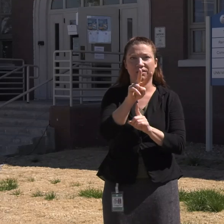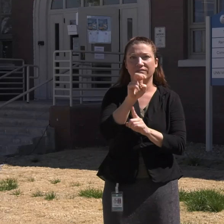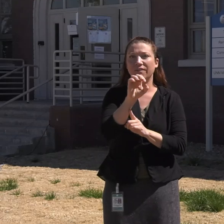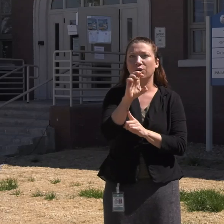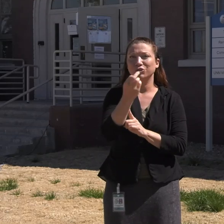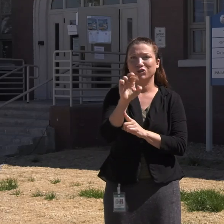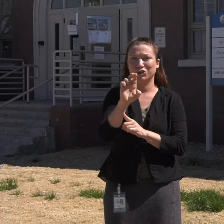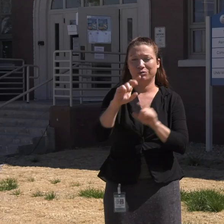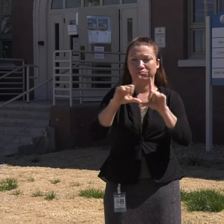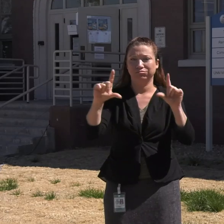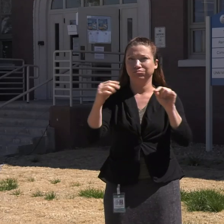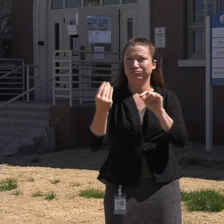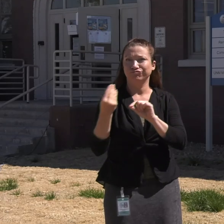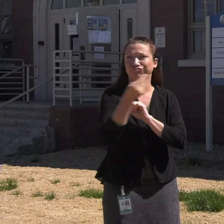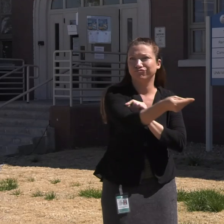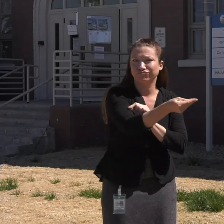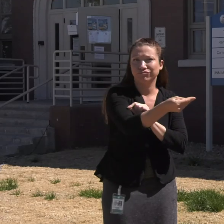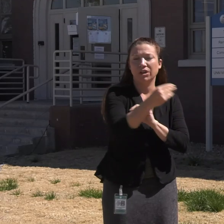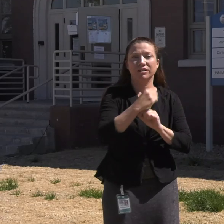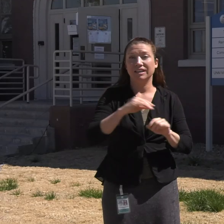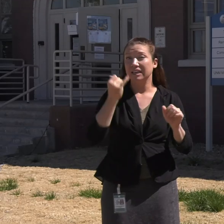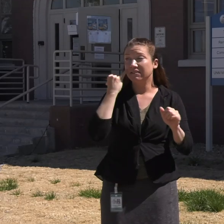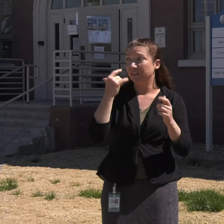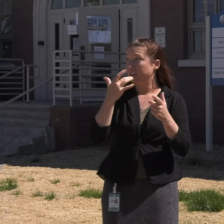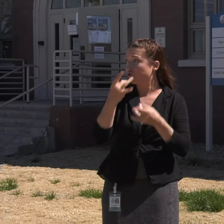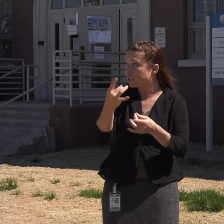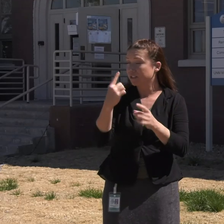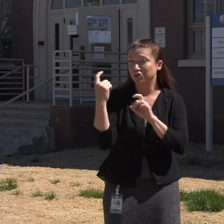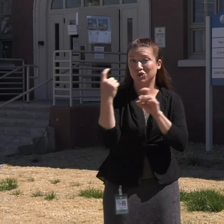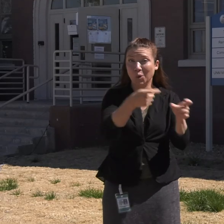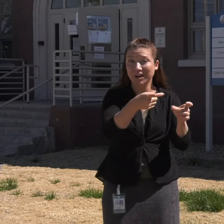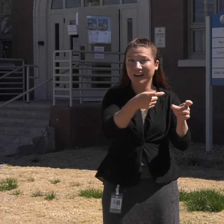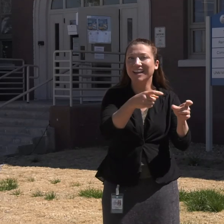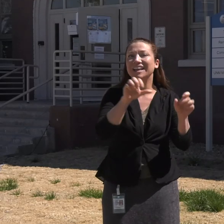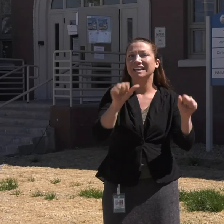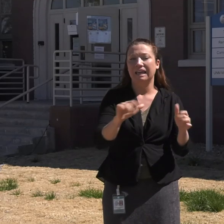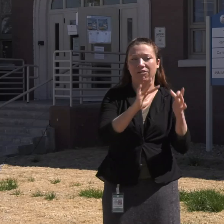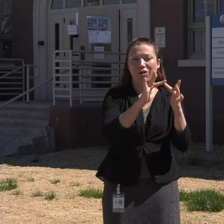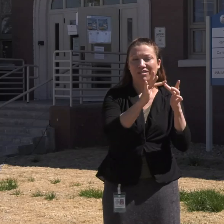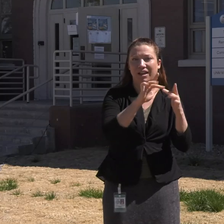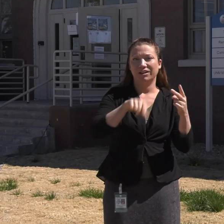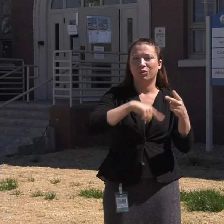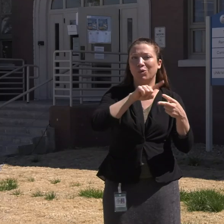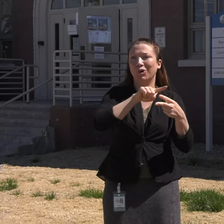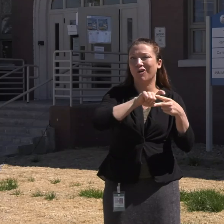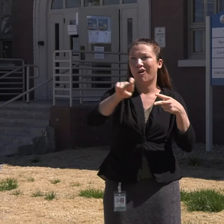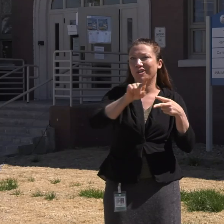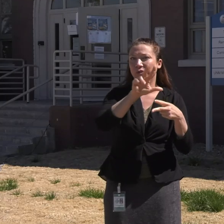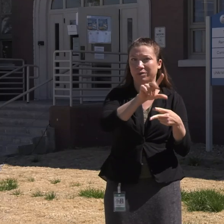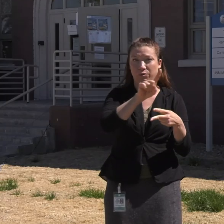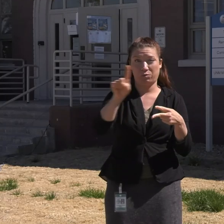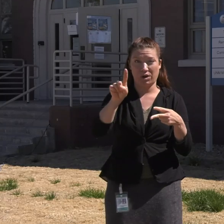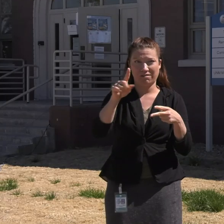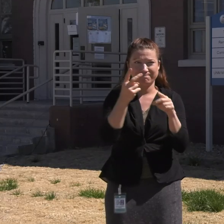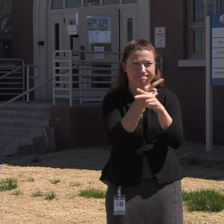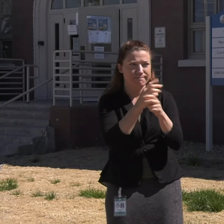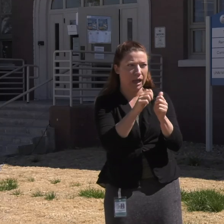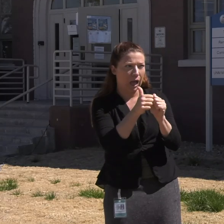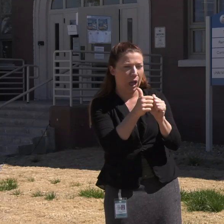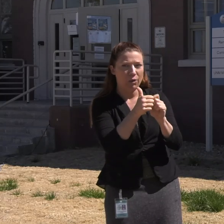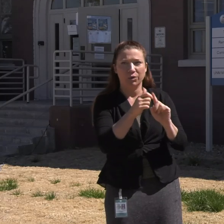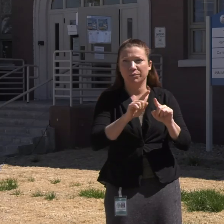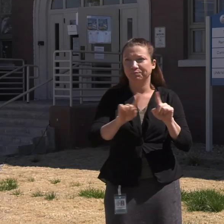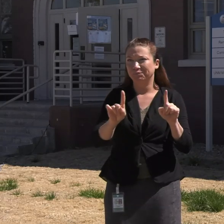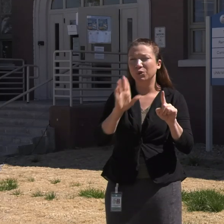if you're interested in doing that, or you can donate online. And we're going to be talking about how to do that, but the shortest way is just donate